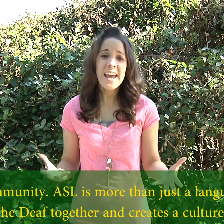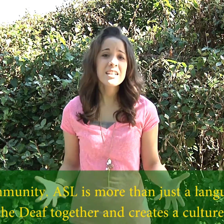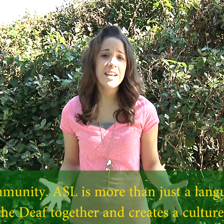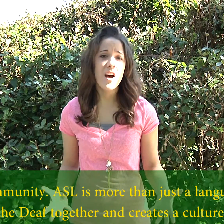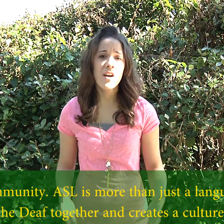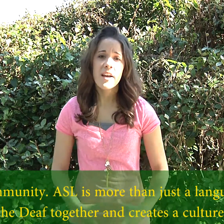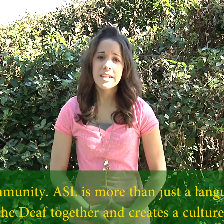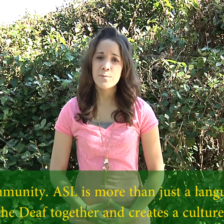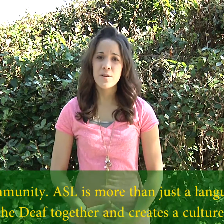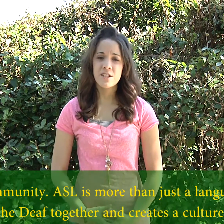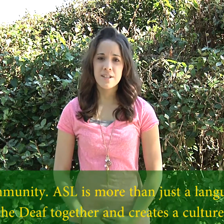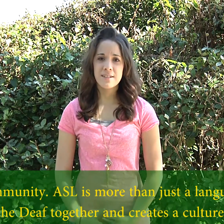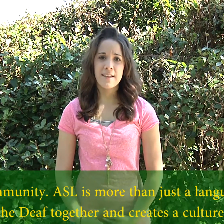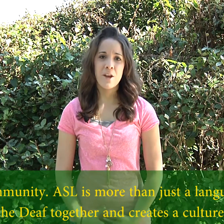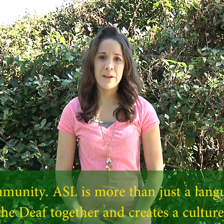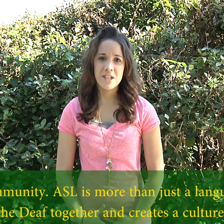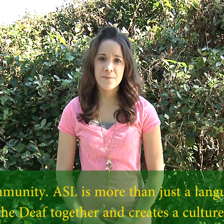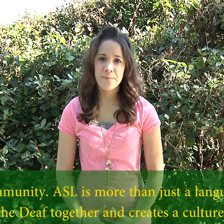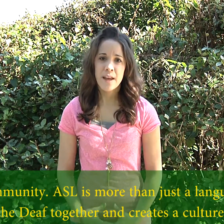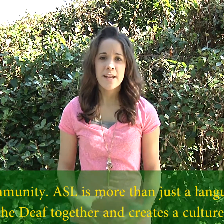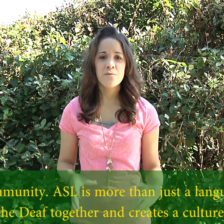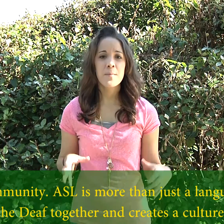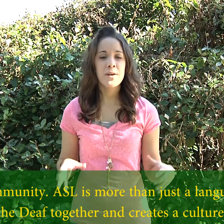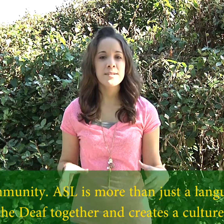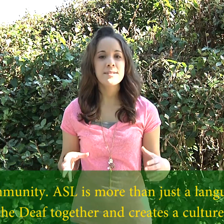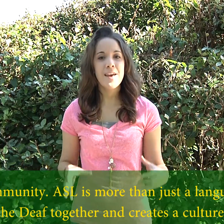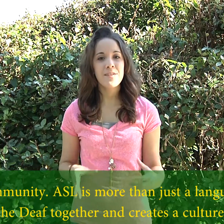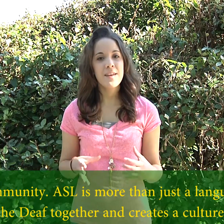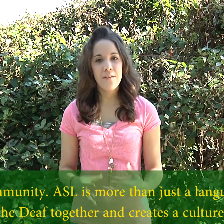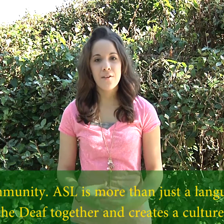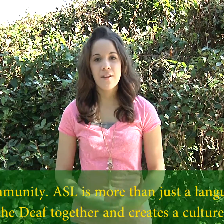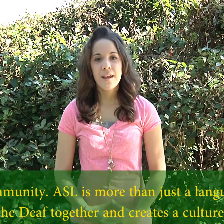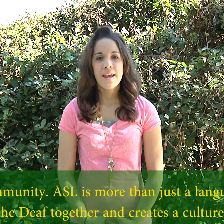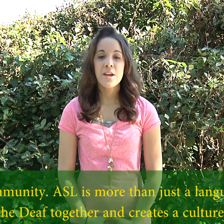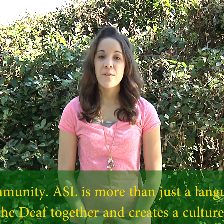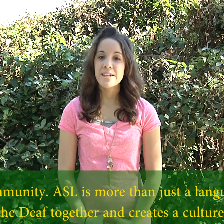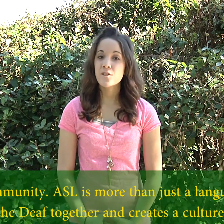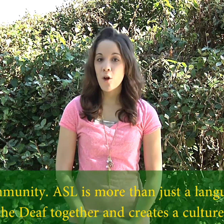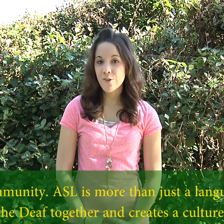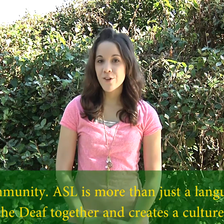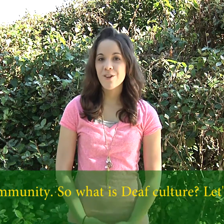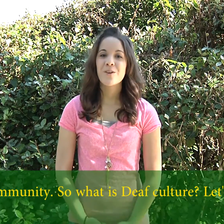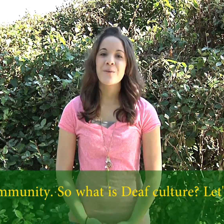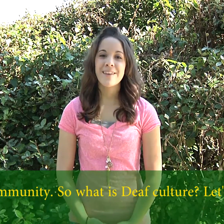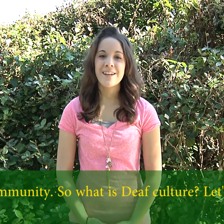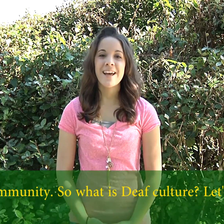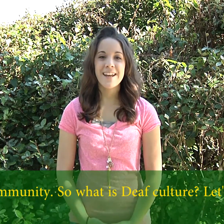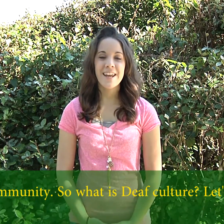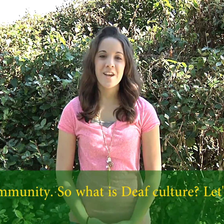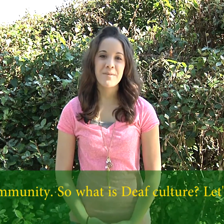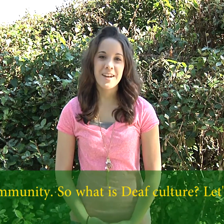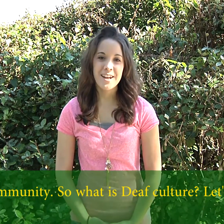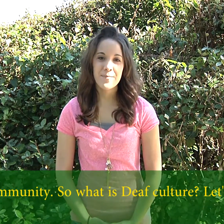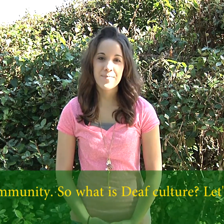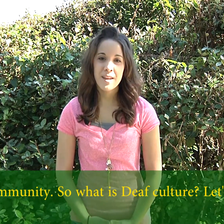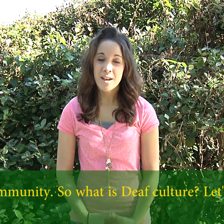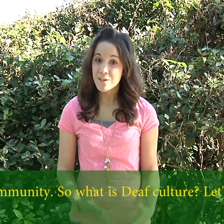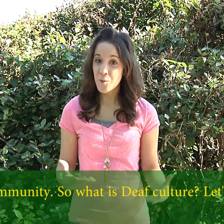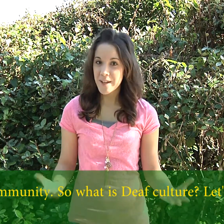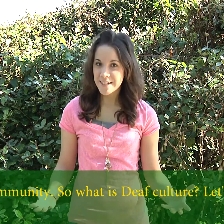ASL is more than just the language. It's what brings the Deaf together and creates a culture within a tight-knit community. So what is